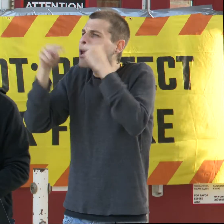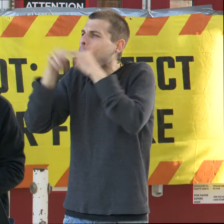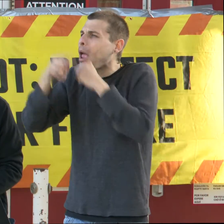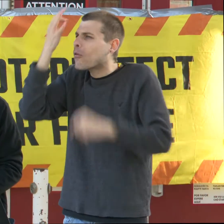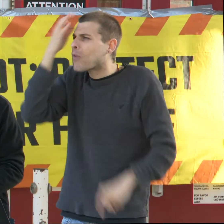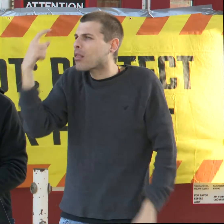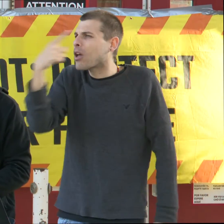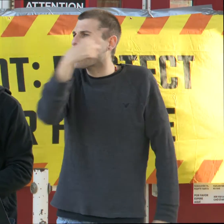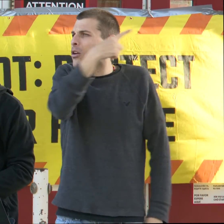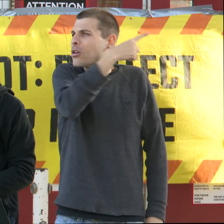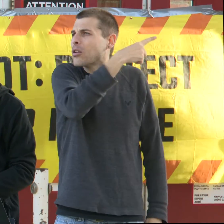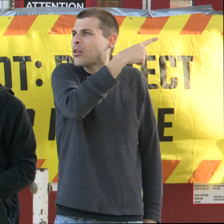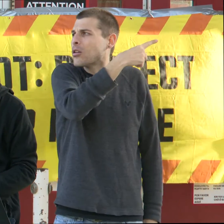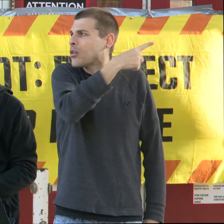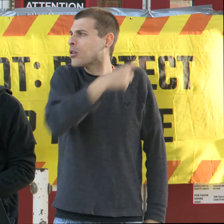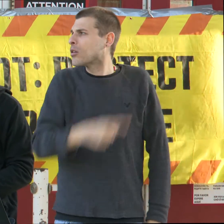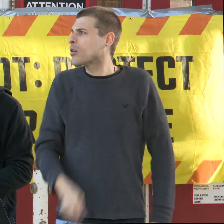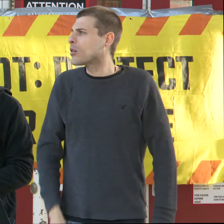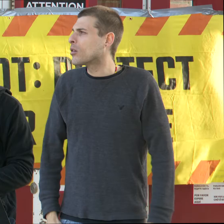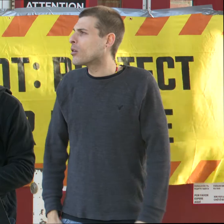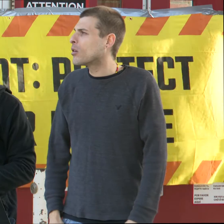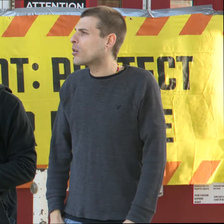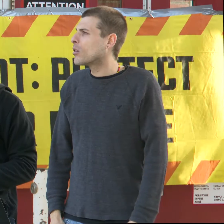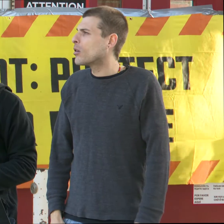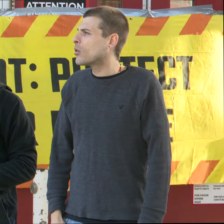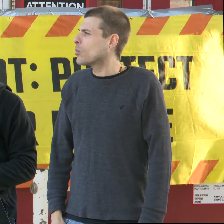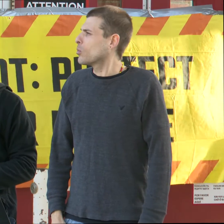here. All right?